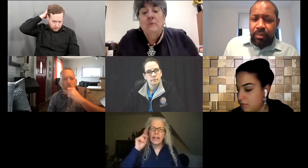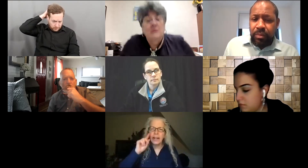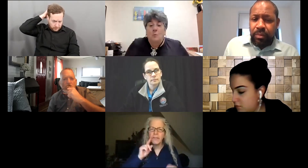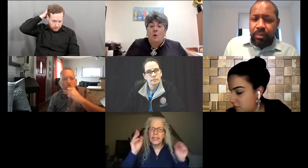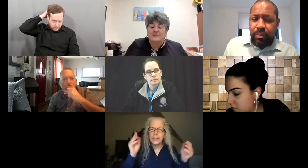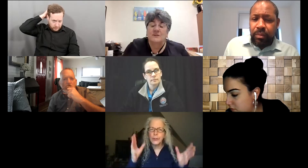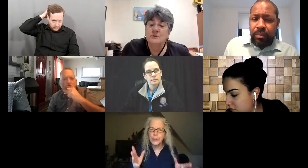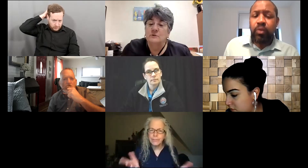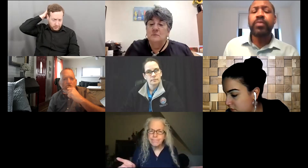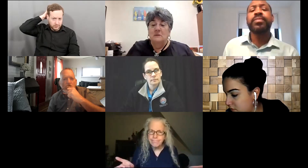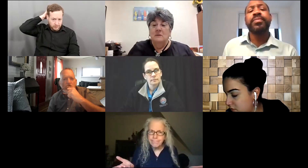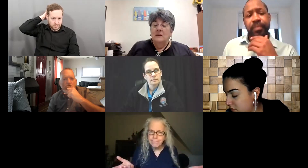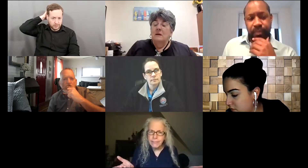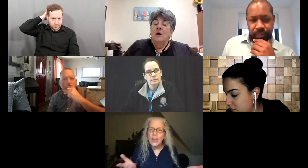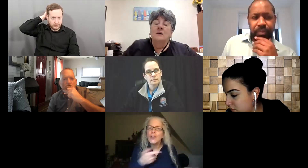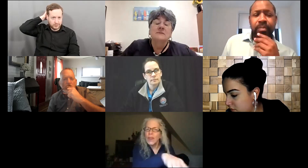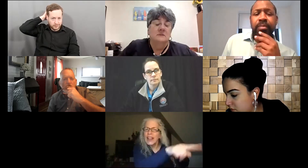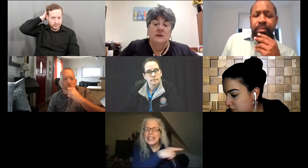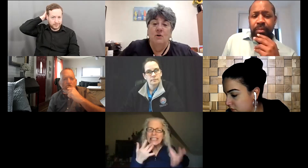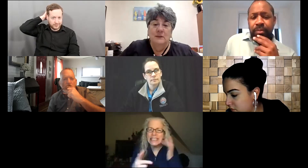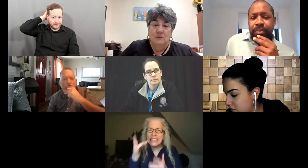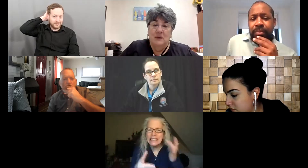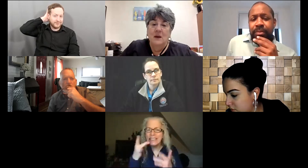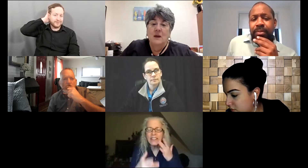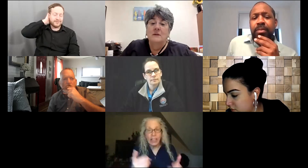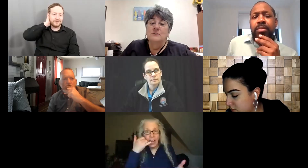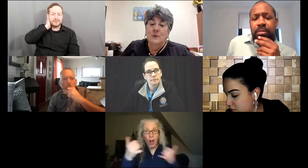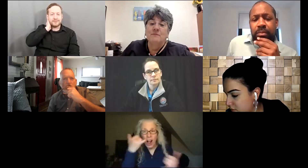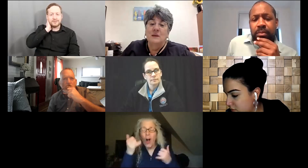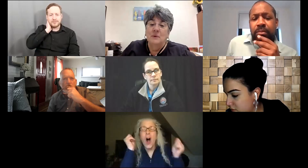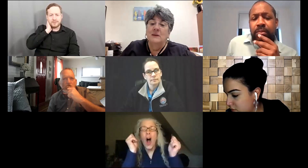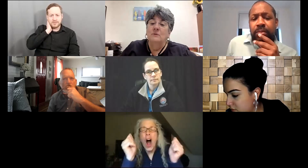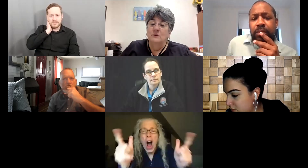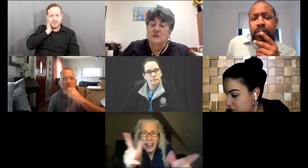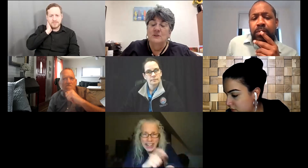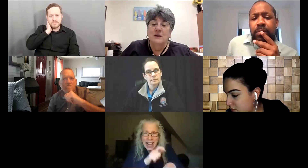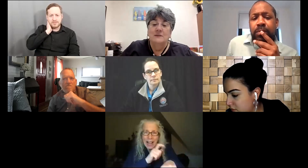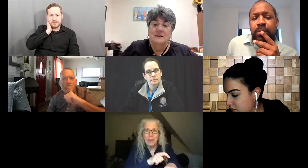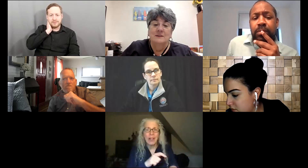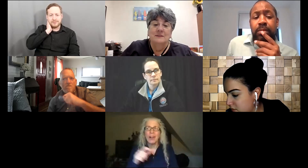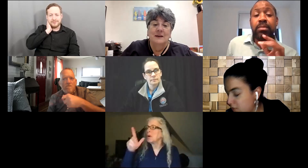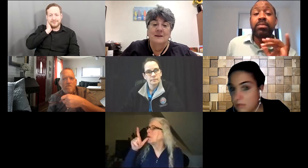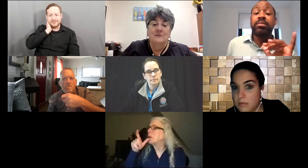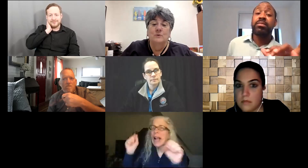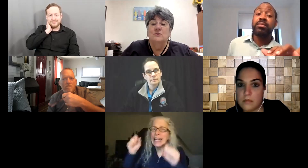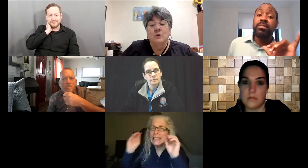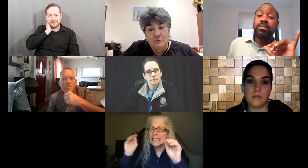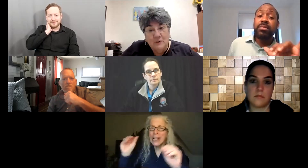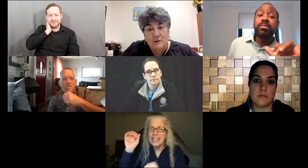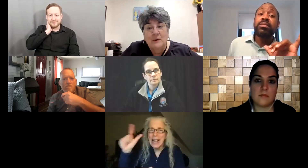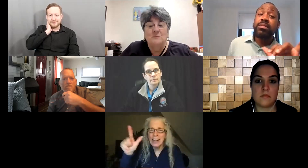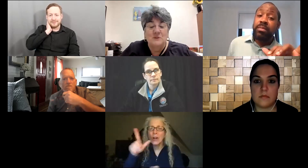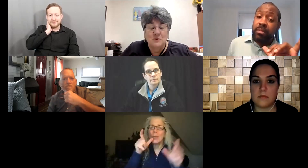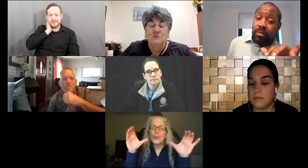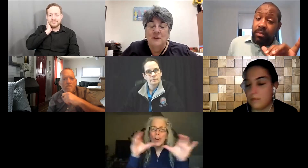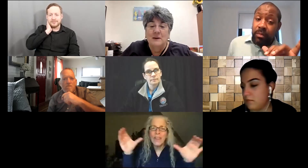they really want teachers, but they constantly calling me. Do you have anybody who could teach ASL and who is certified?